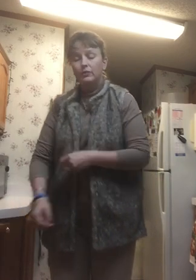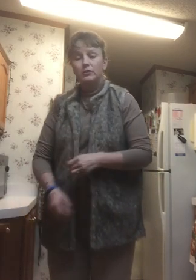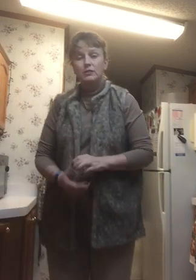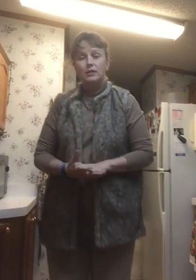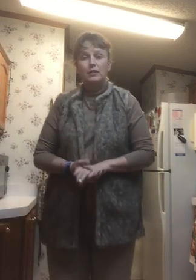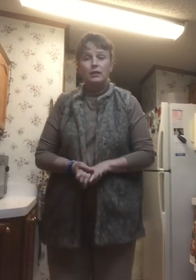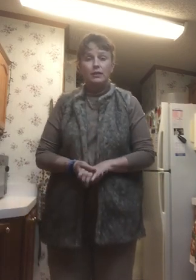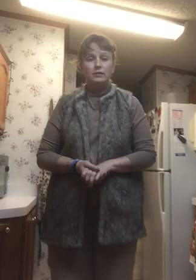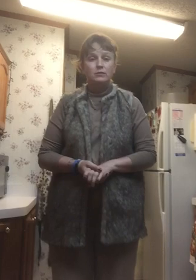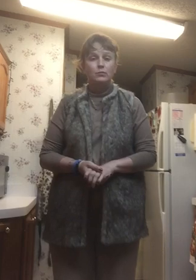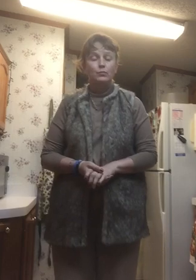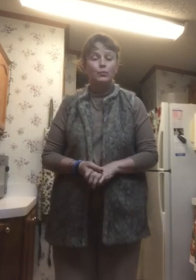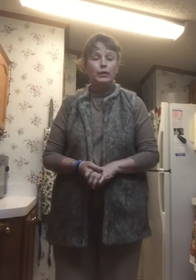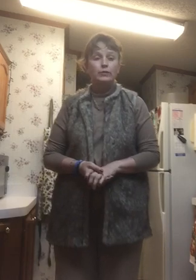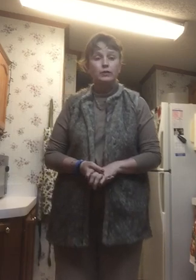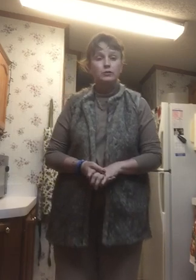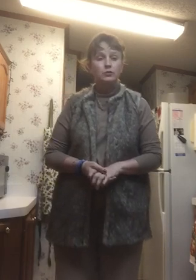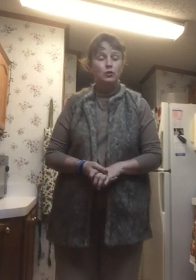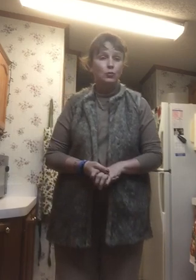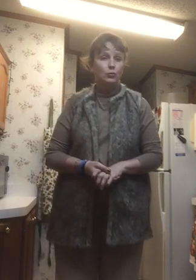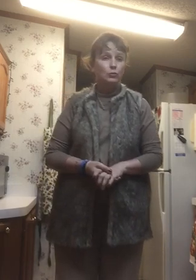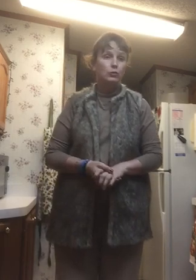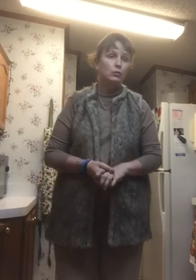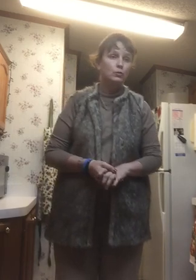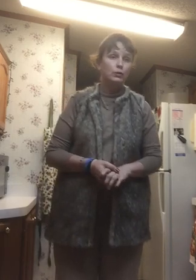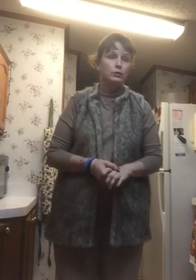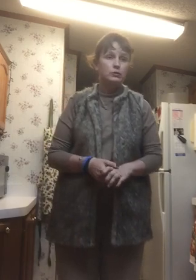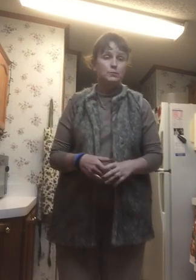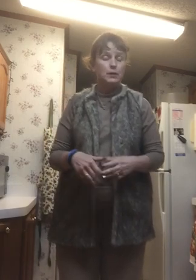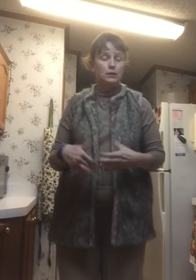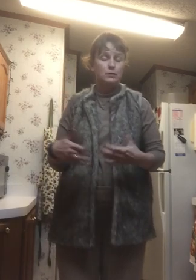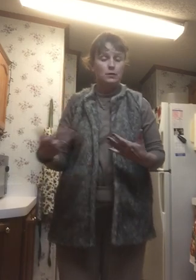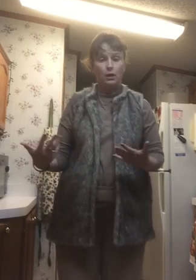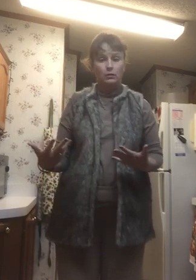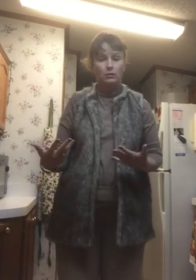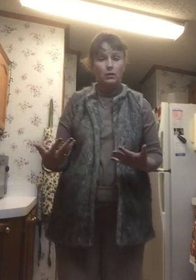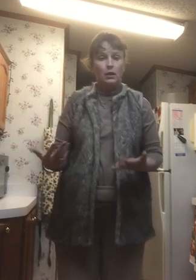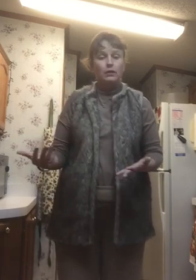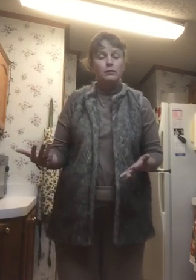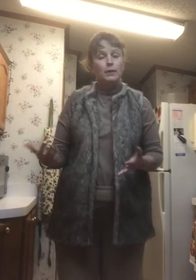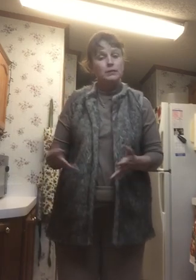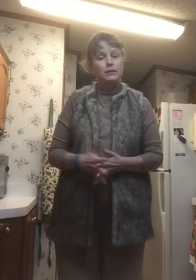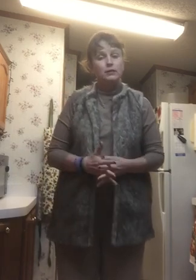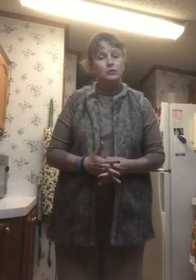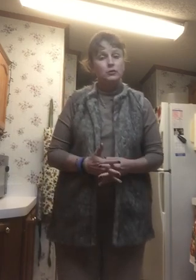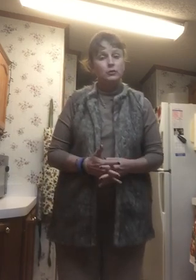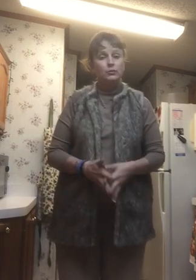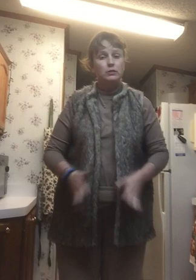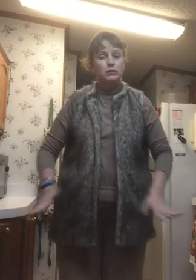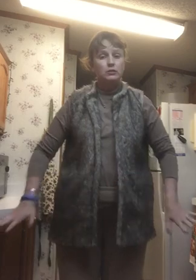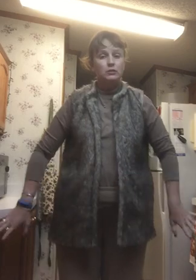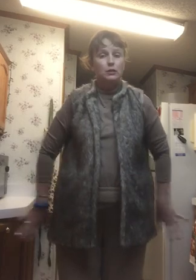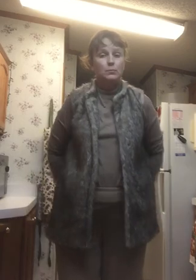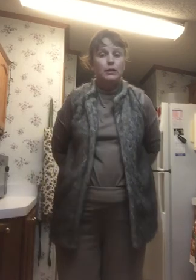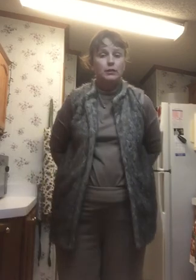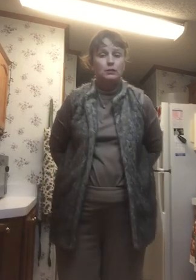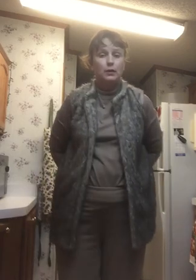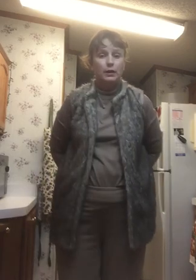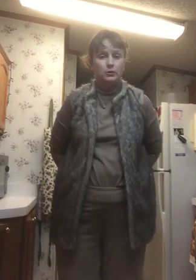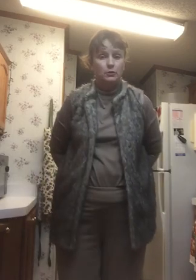first thing is, when there's no words being sung, the best thing to do is just to keep your hands behind your